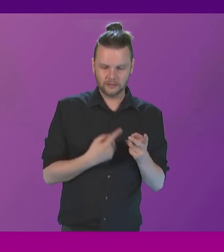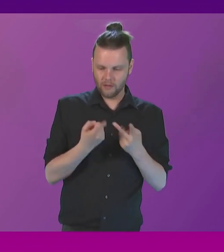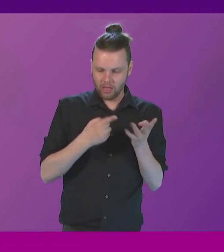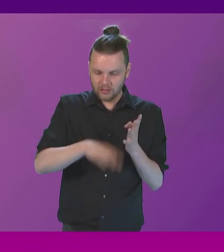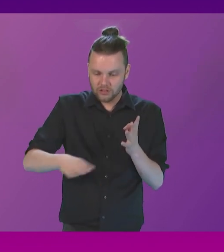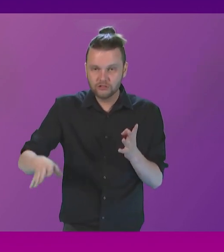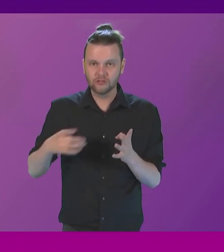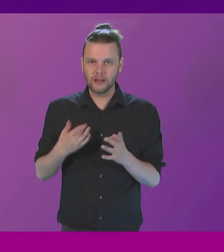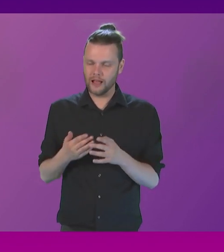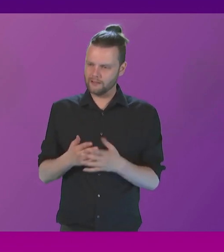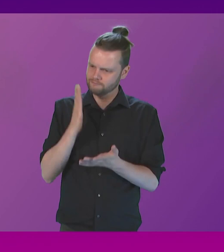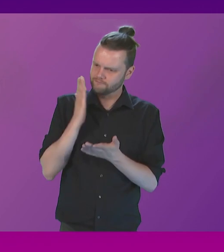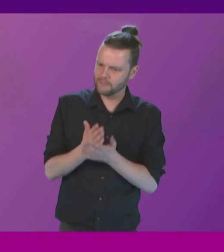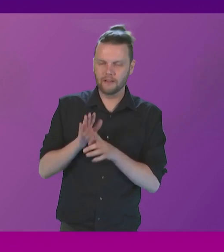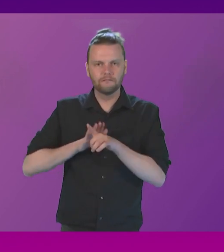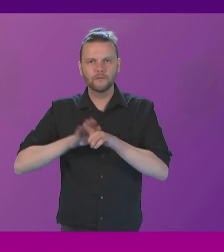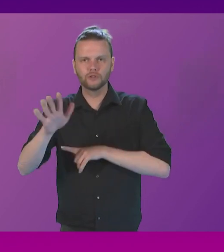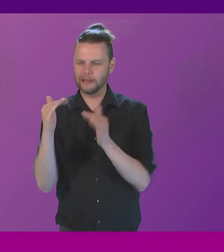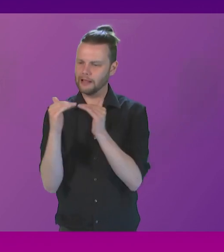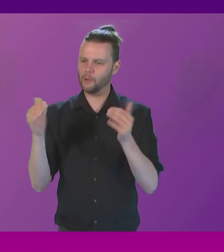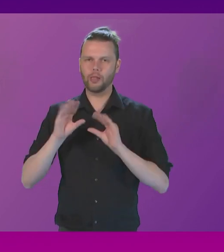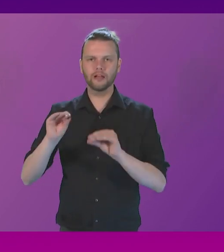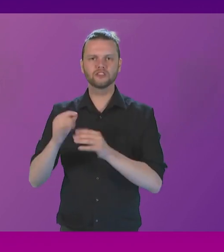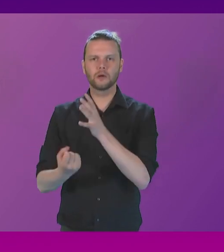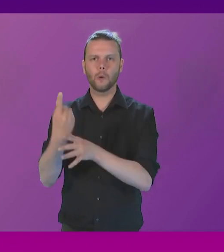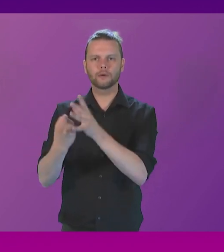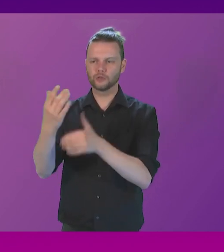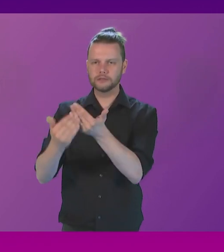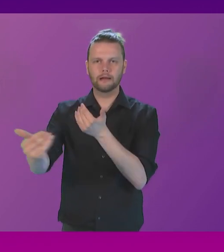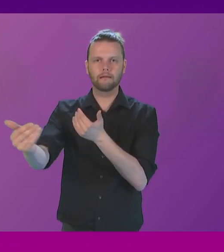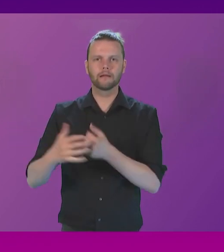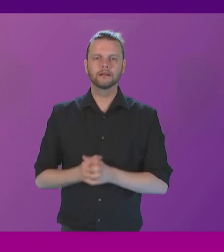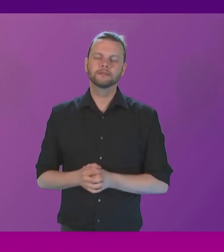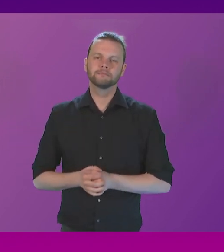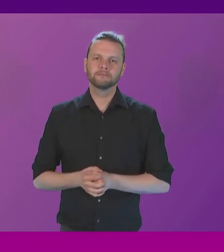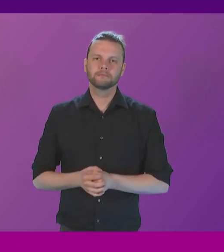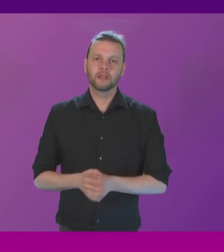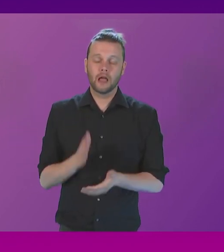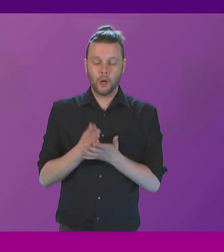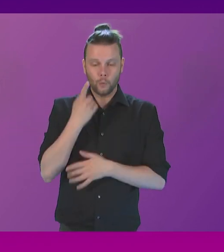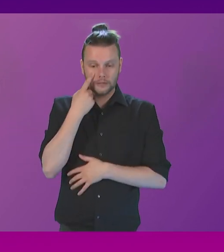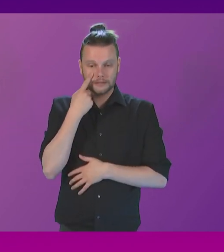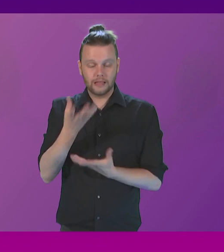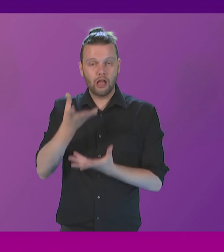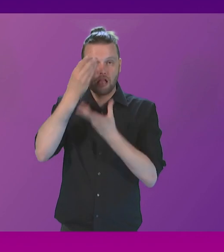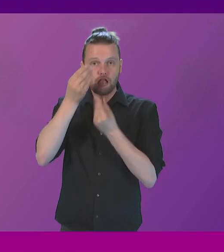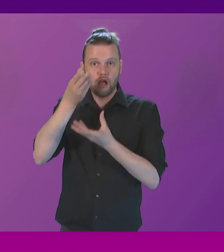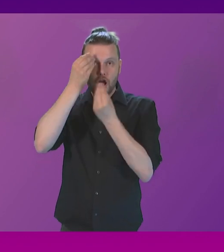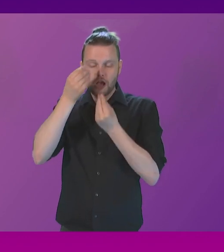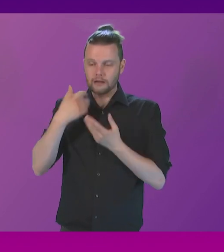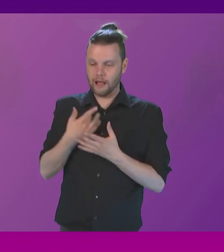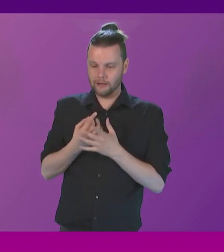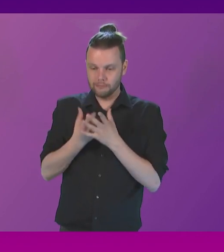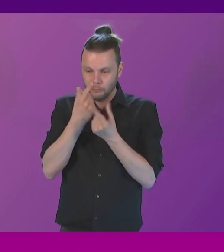a solid future and an equal education opportunity. I am keen to see learning potential